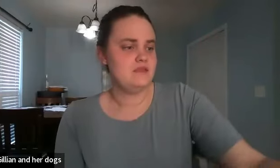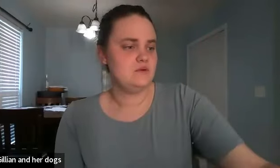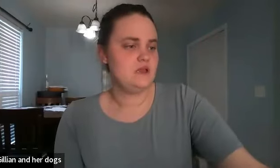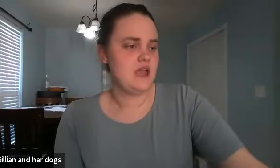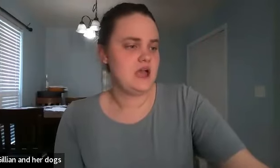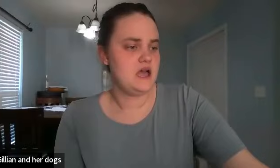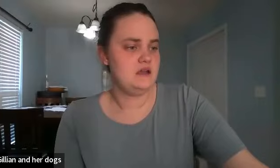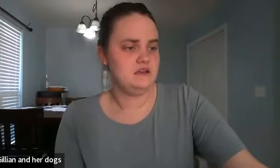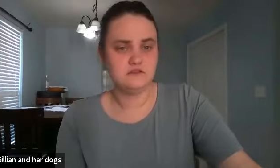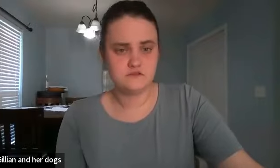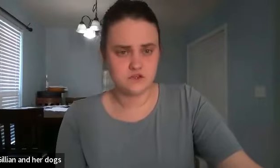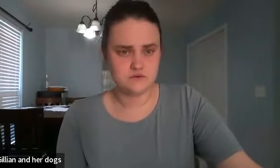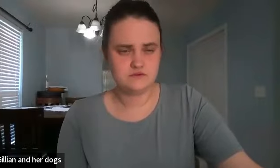Then we had confused.